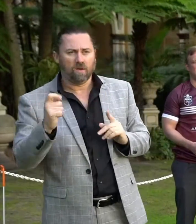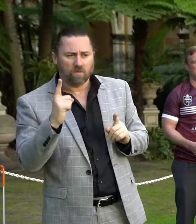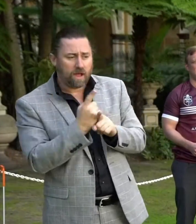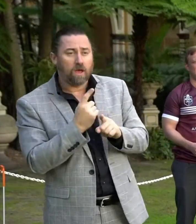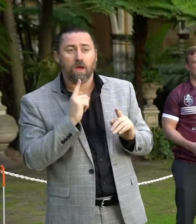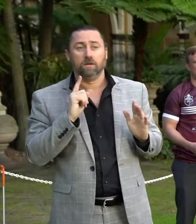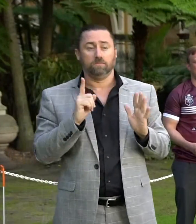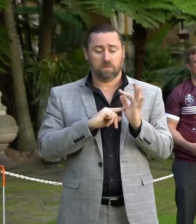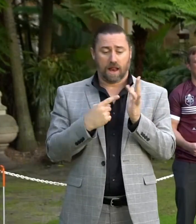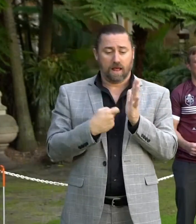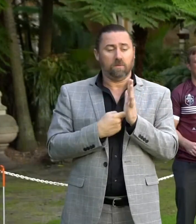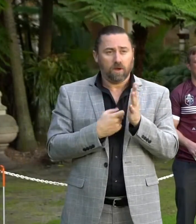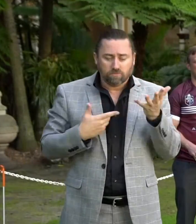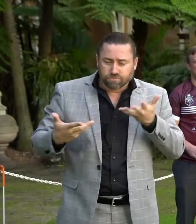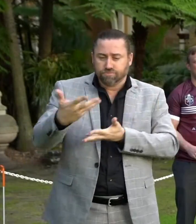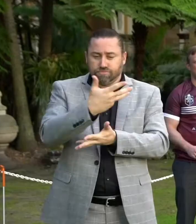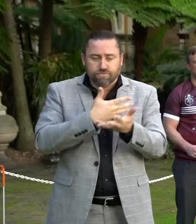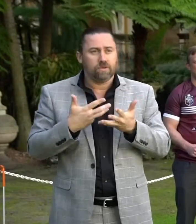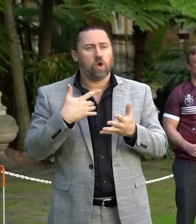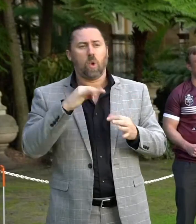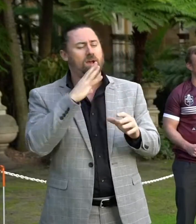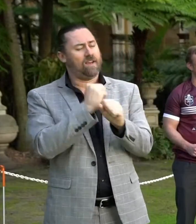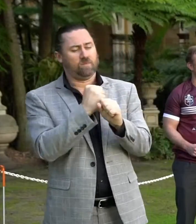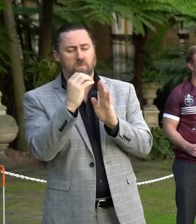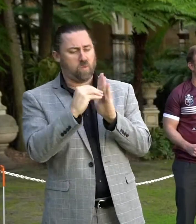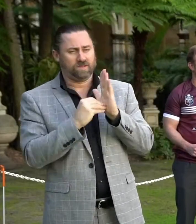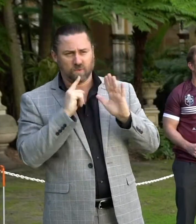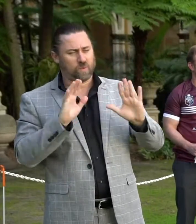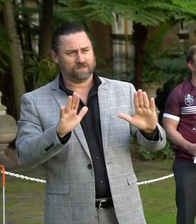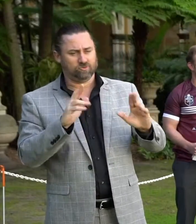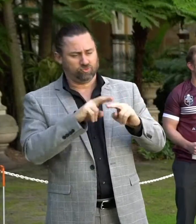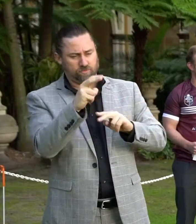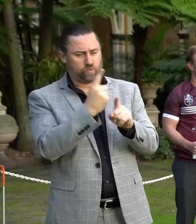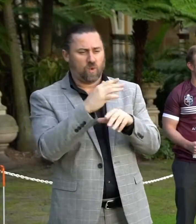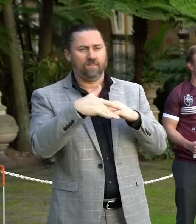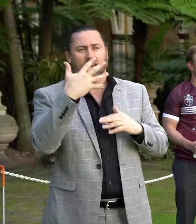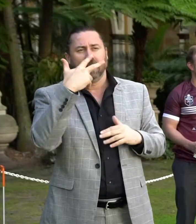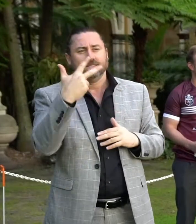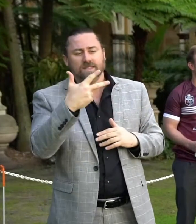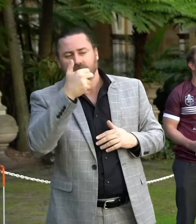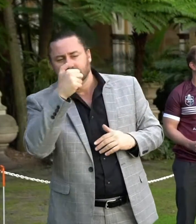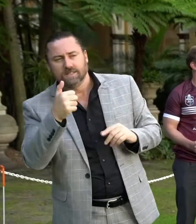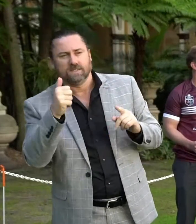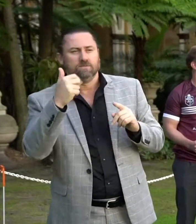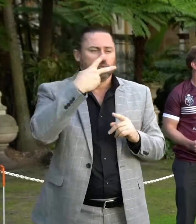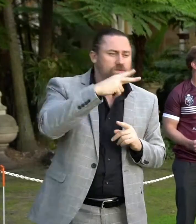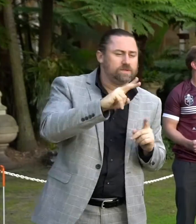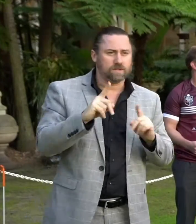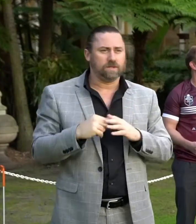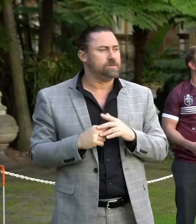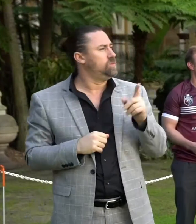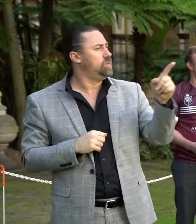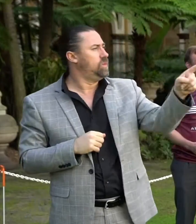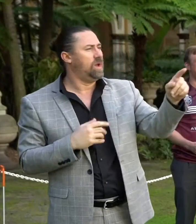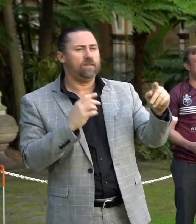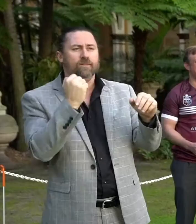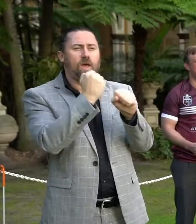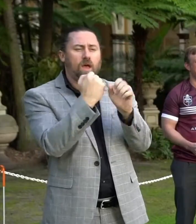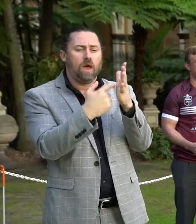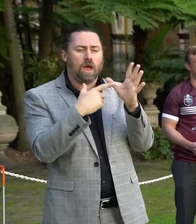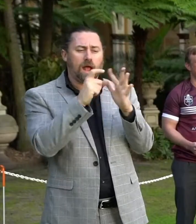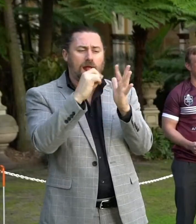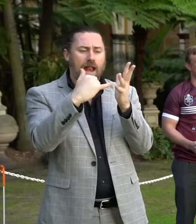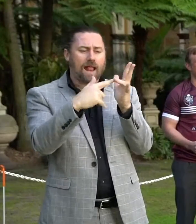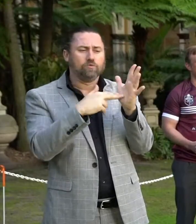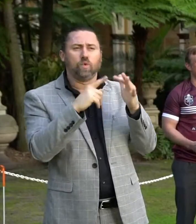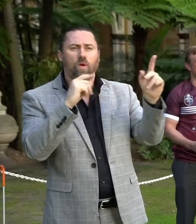very robust debates, but it is not government policy. I said, Yep. talk to Young about the two crewmen on board. Yes. Yep. Then we have to go. Are they two